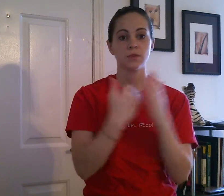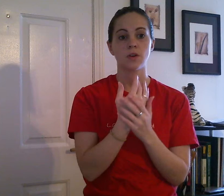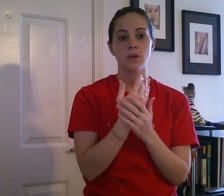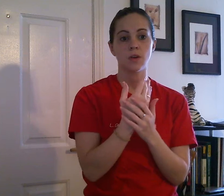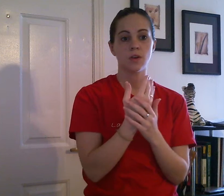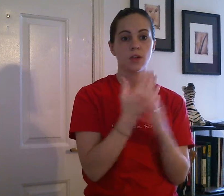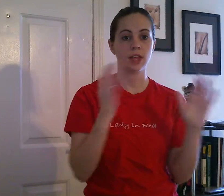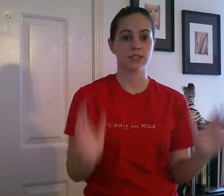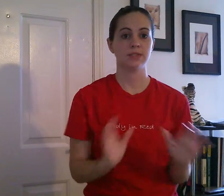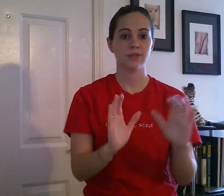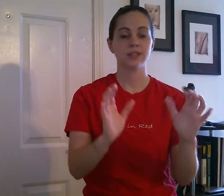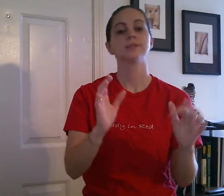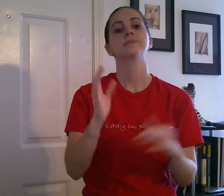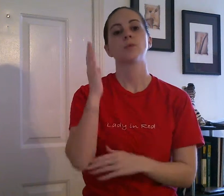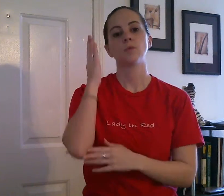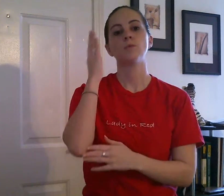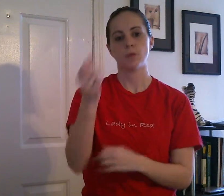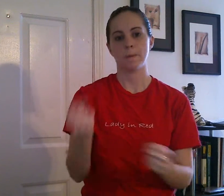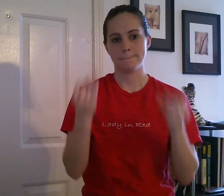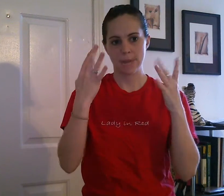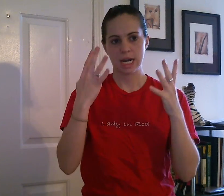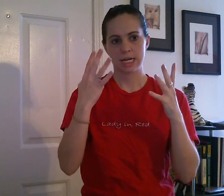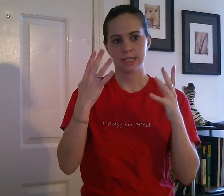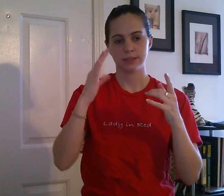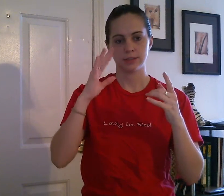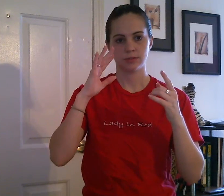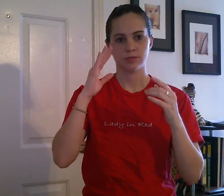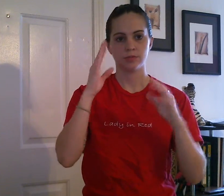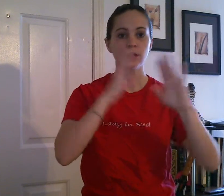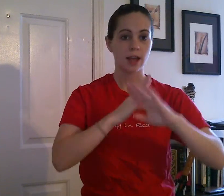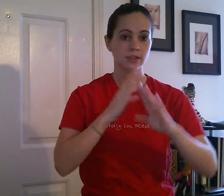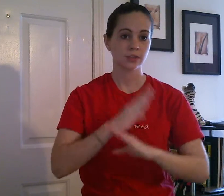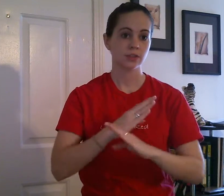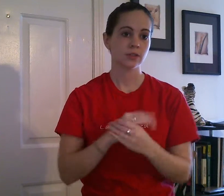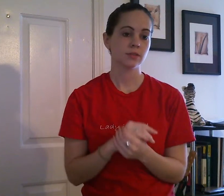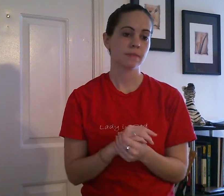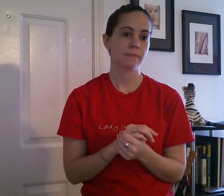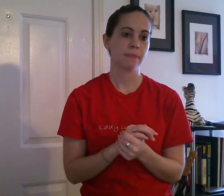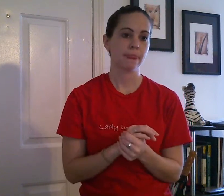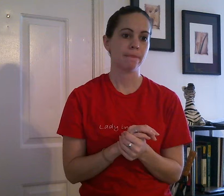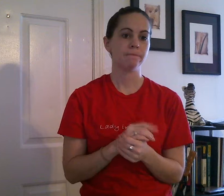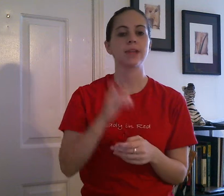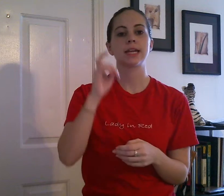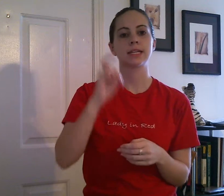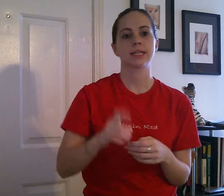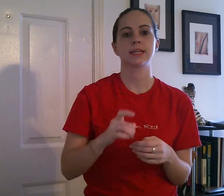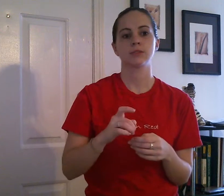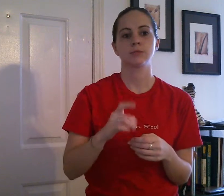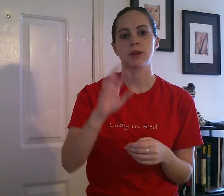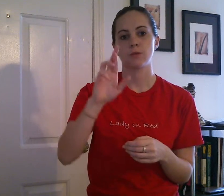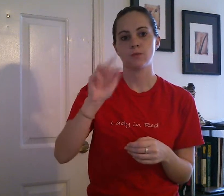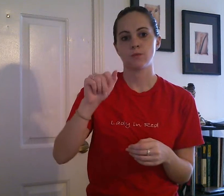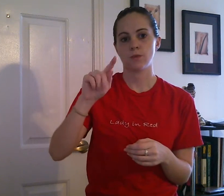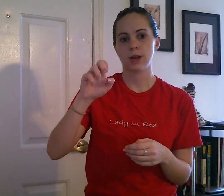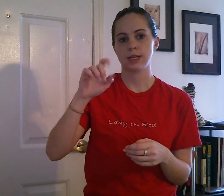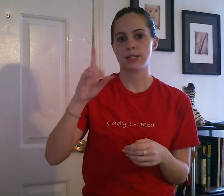many hazards. Each one has to be risk-rated, as each will need to be covered by the range of control measures adopted.